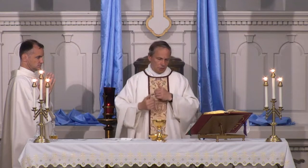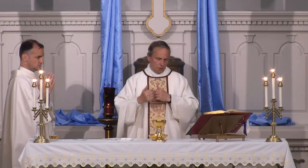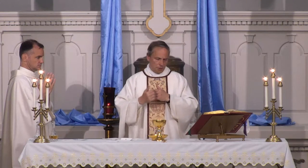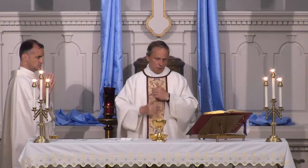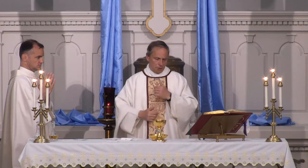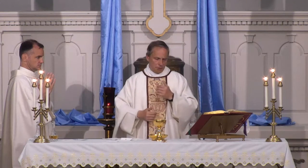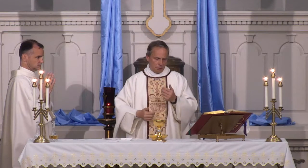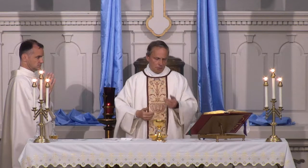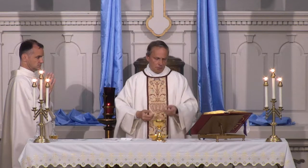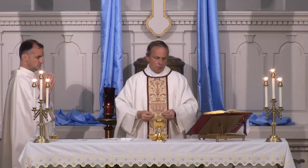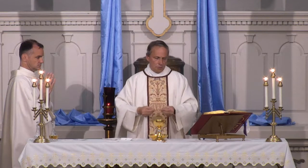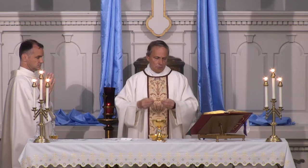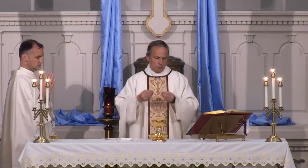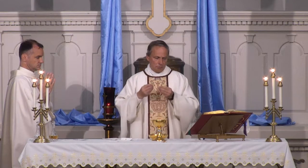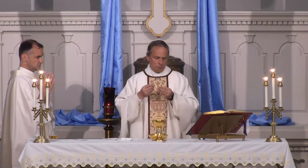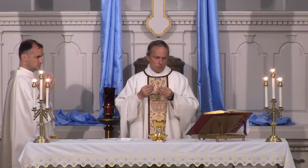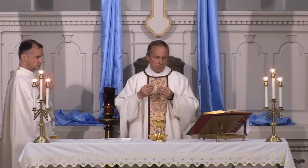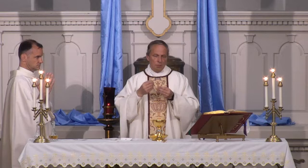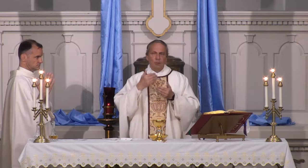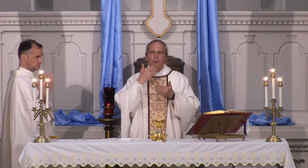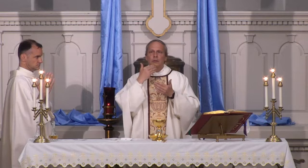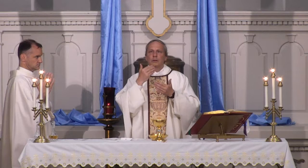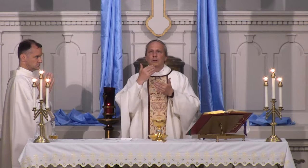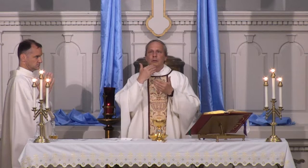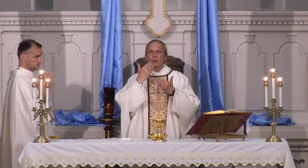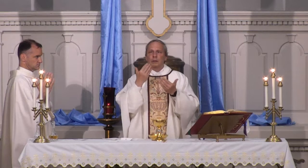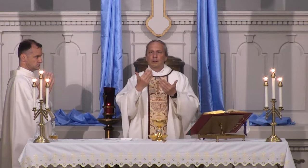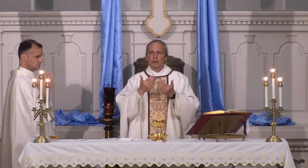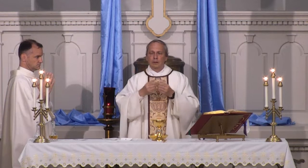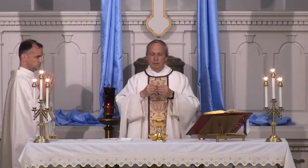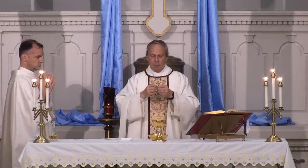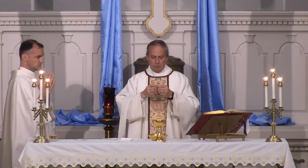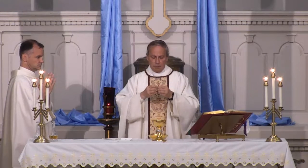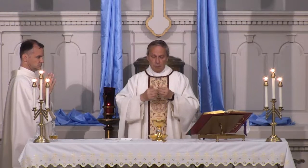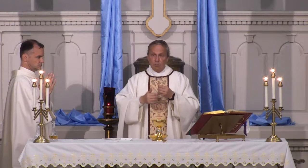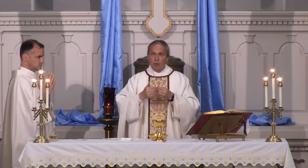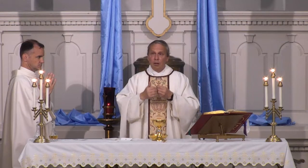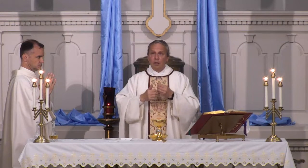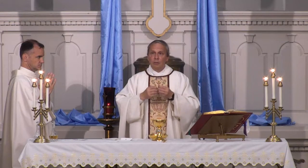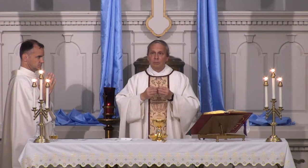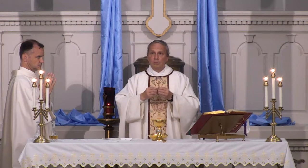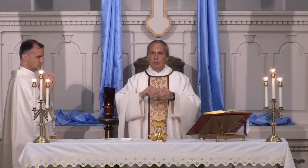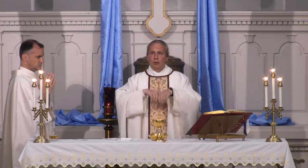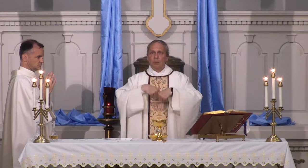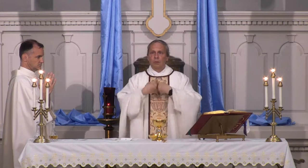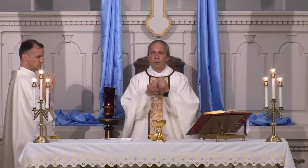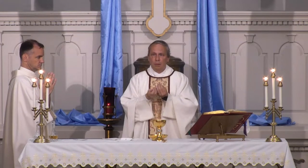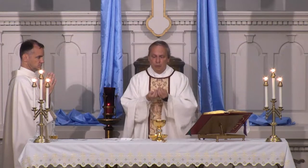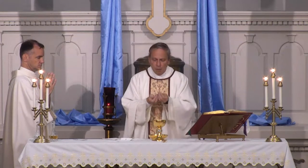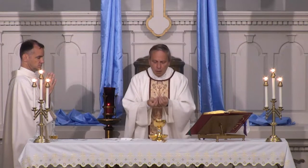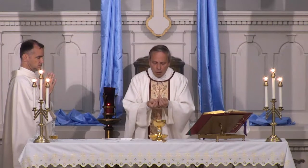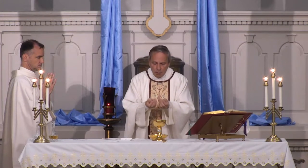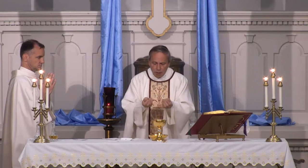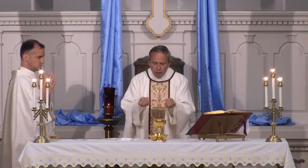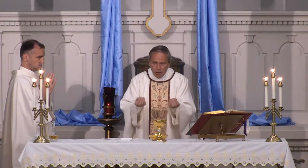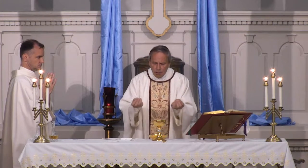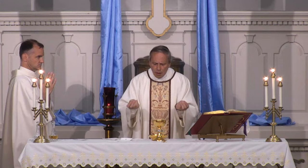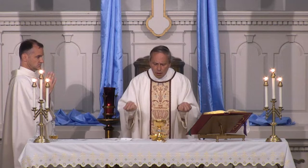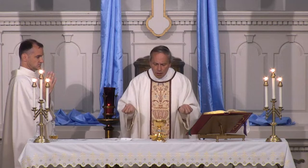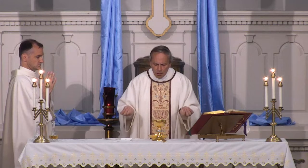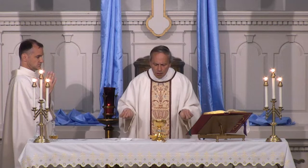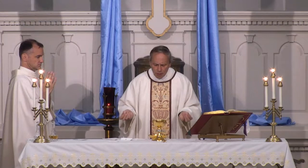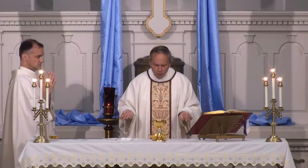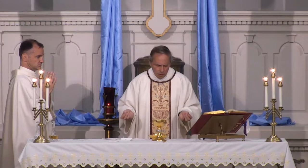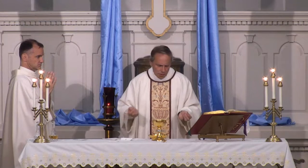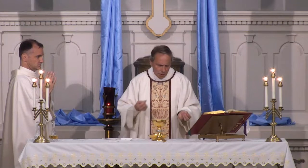he took bread and, giving thanks, broke it,